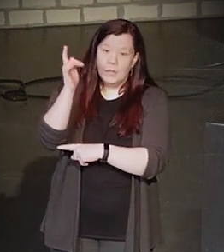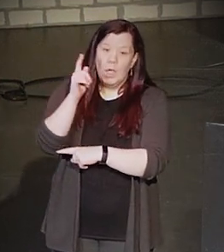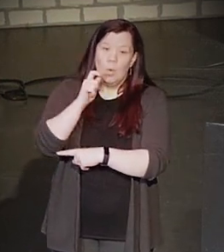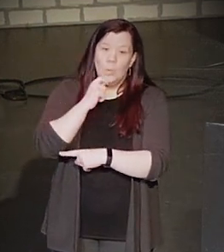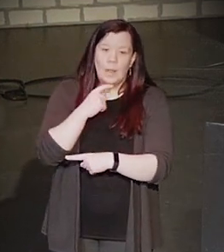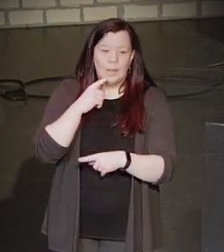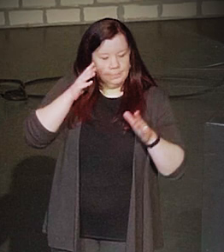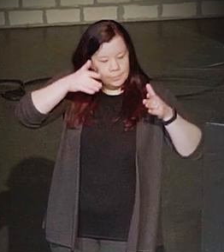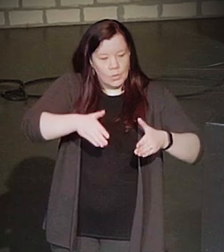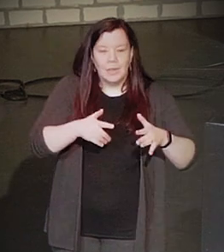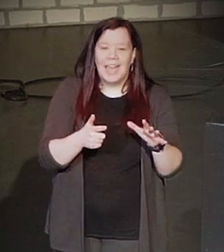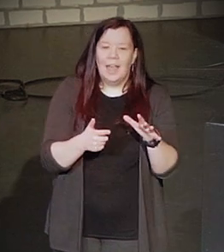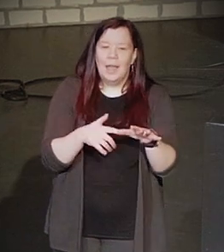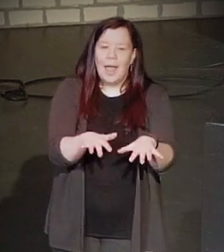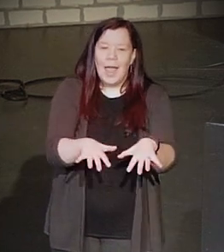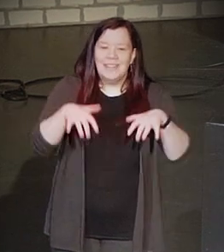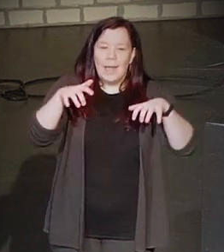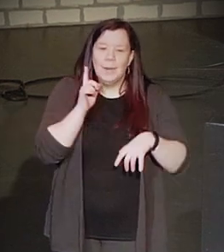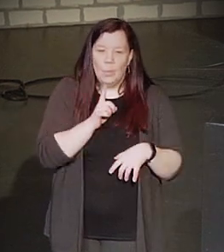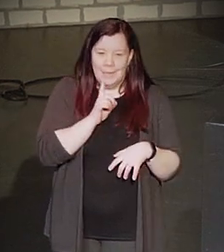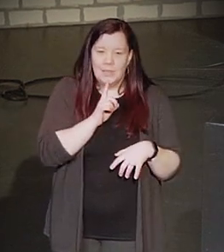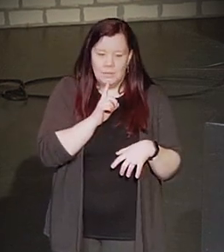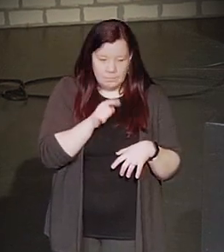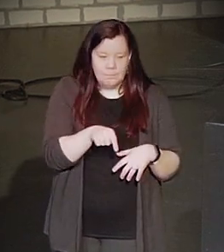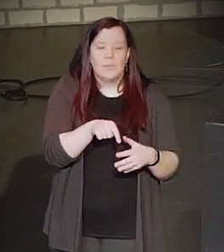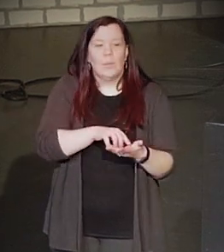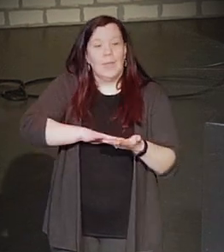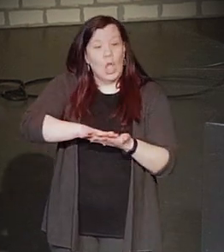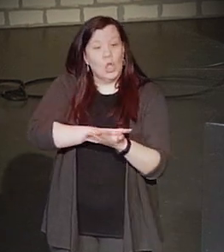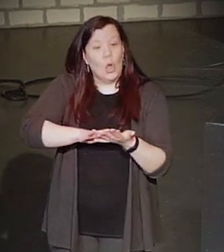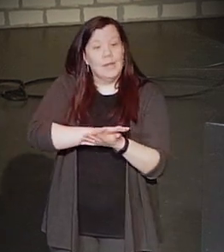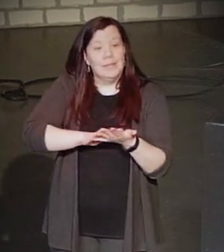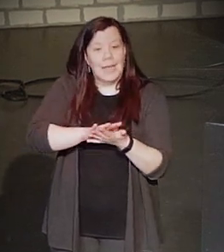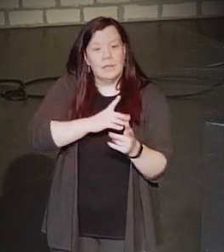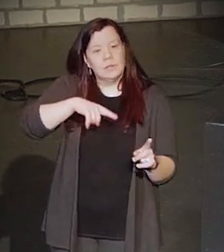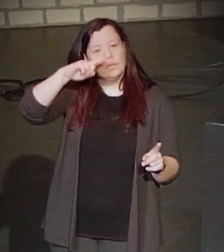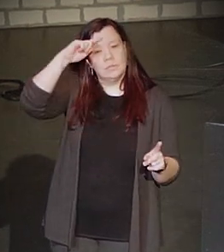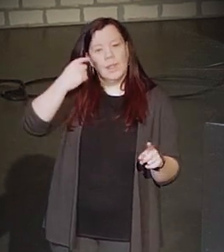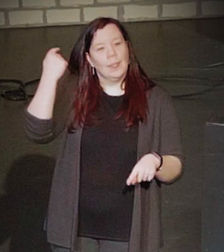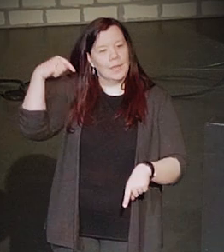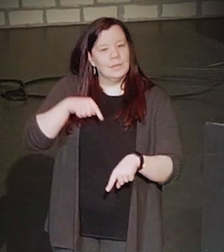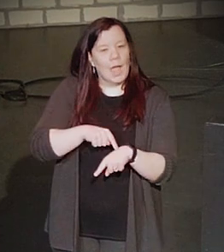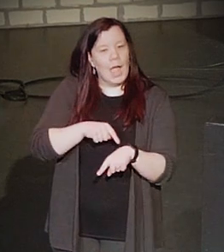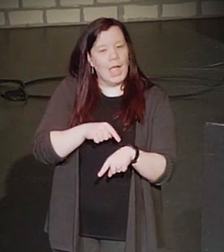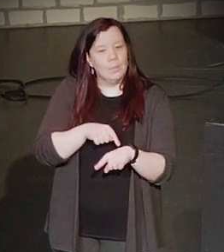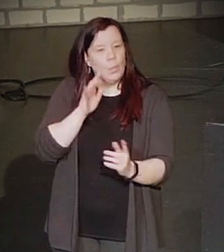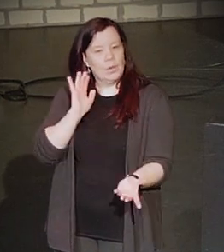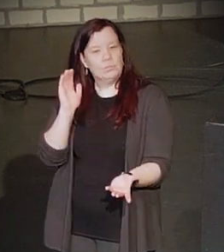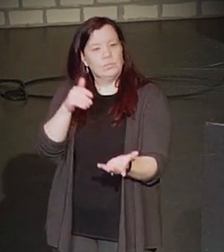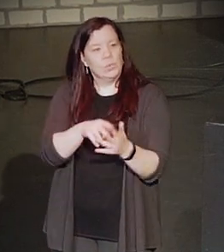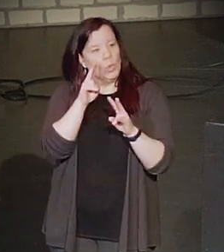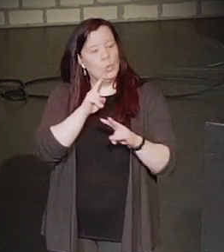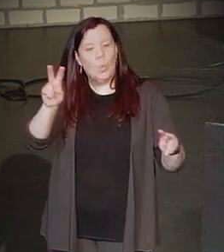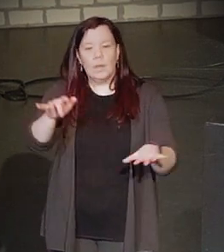the assemblywomen into the immediate context that would have been in people's heads when they came to watch